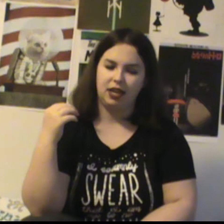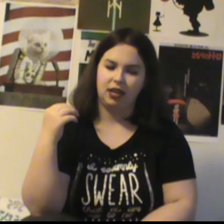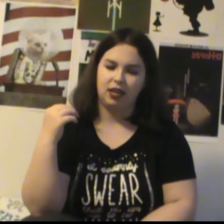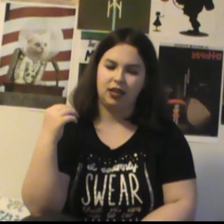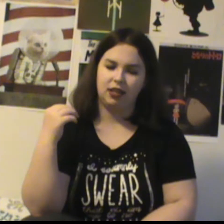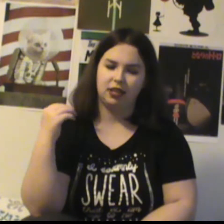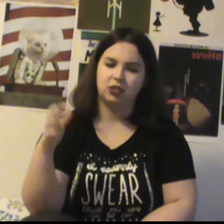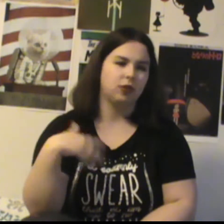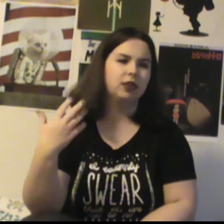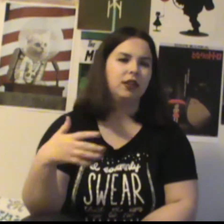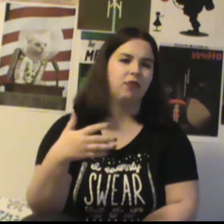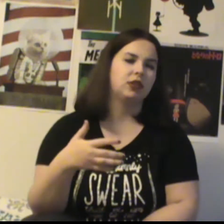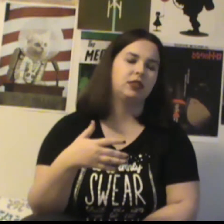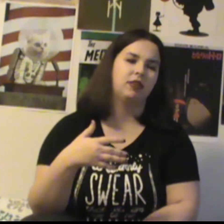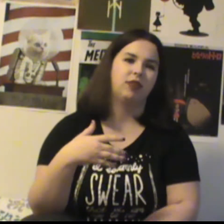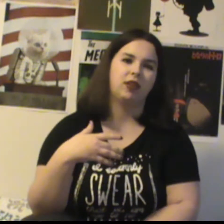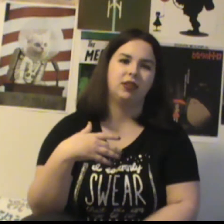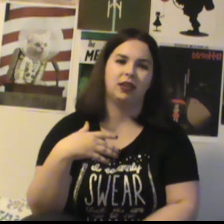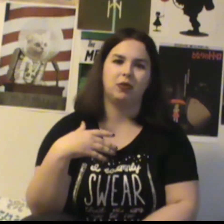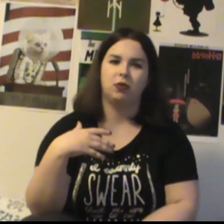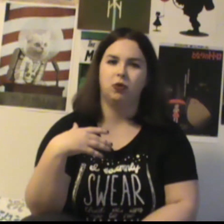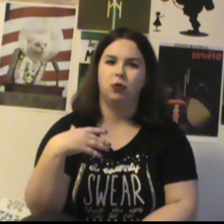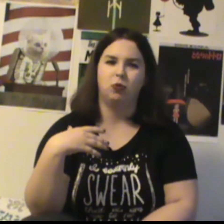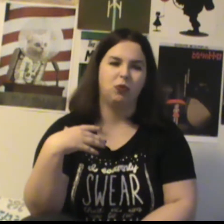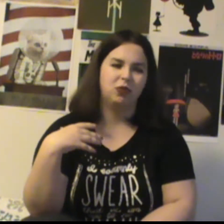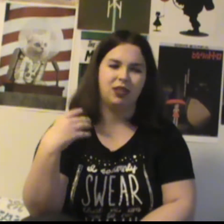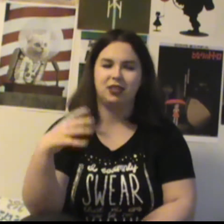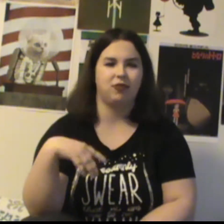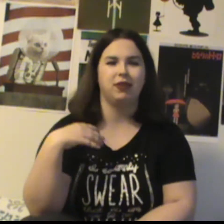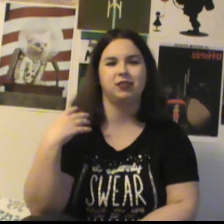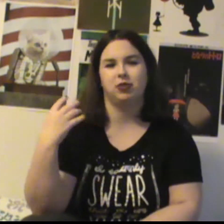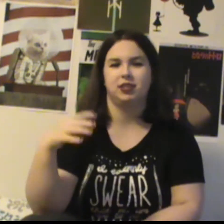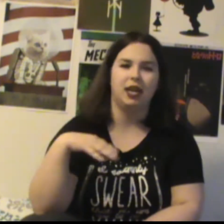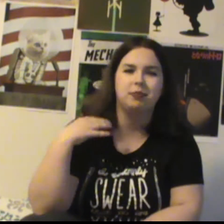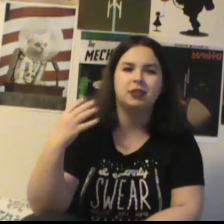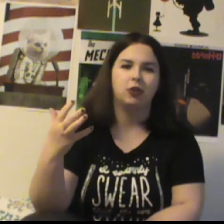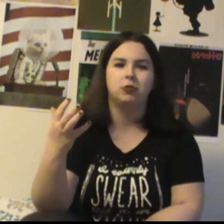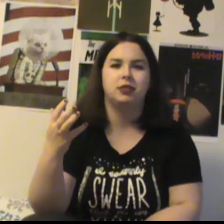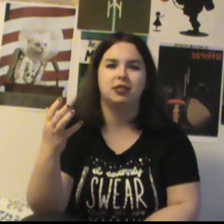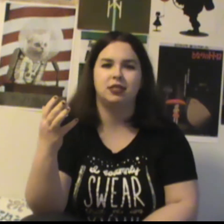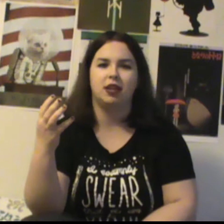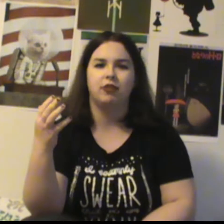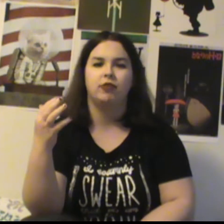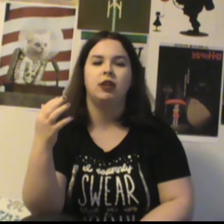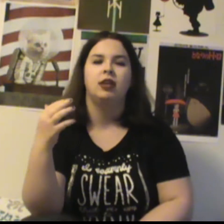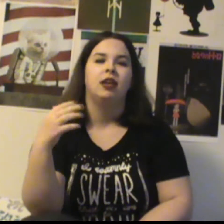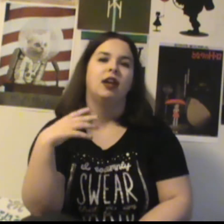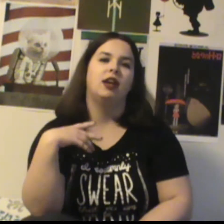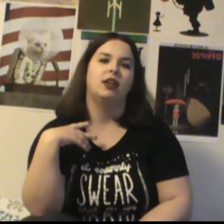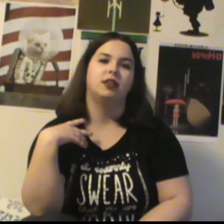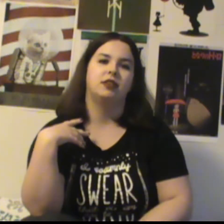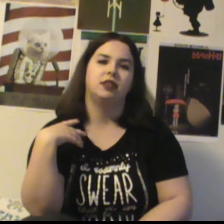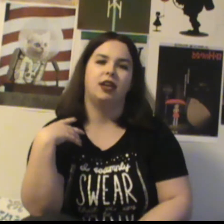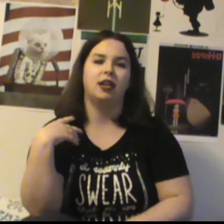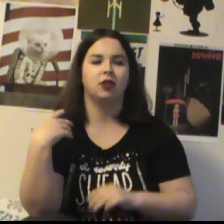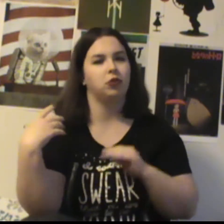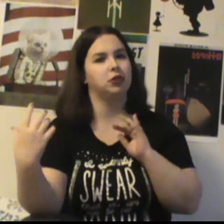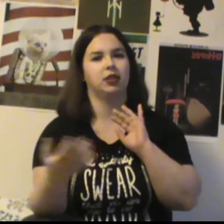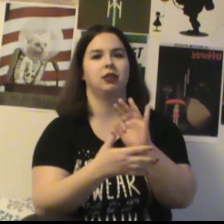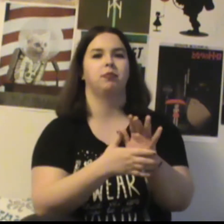they struggled at first to figure out the different sort of types of ghosts and stuff. And they had to go to the